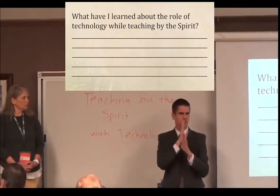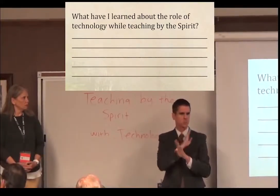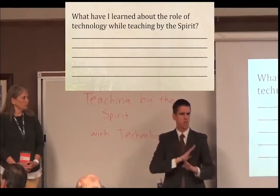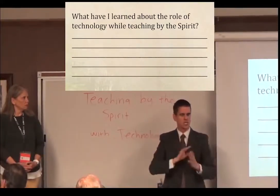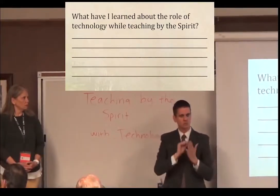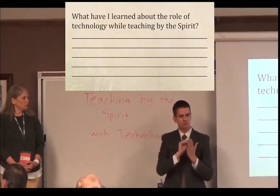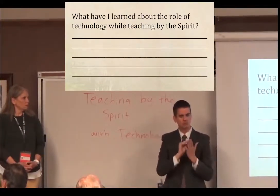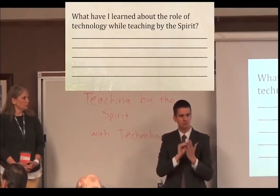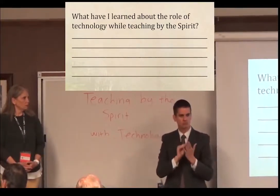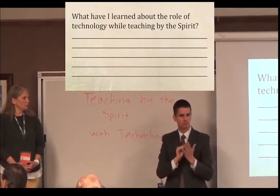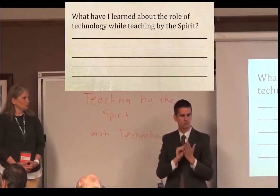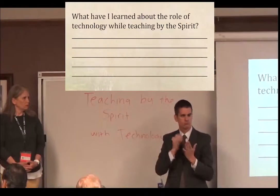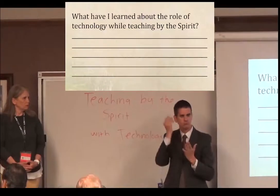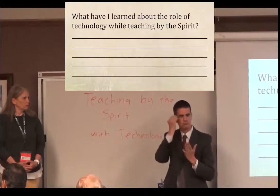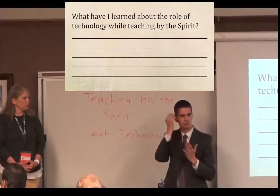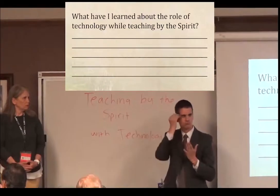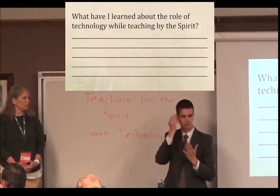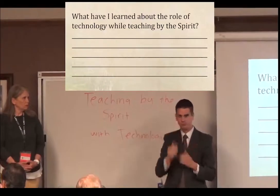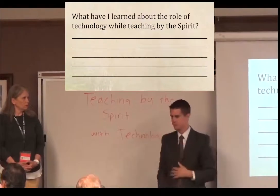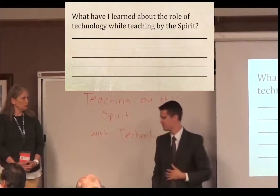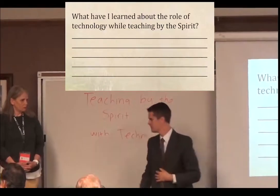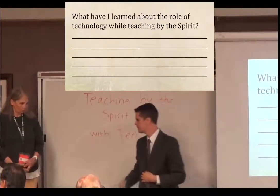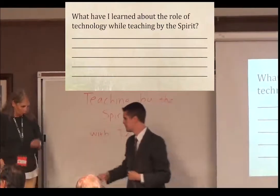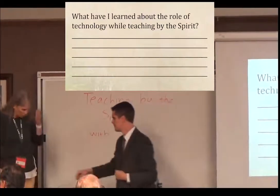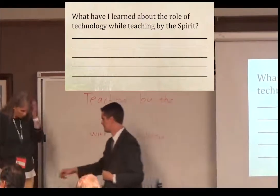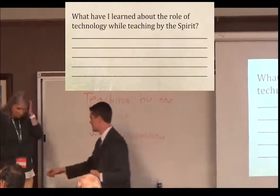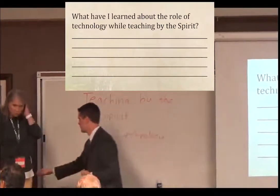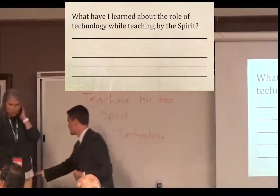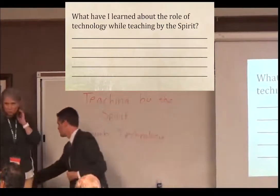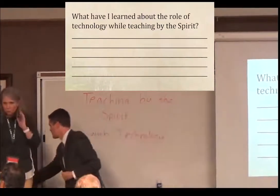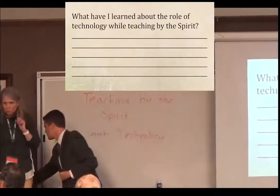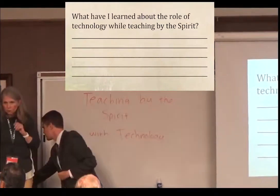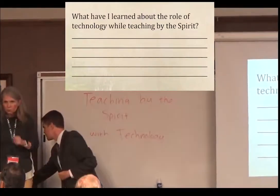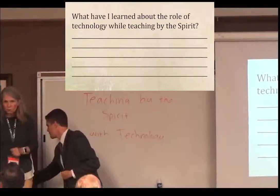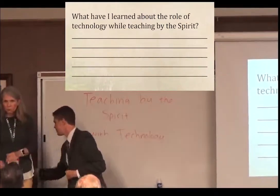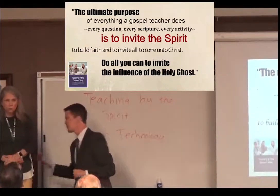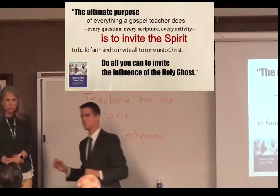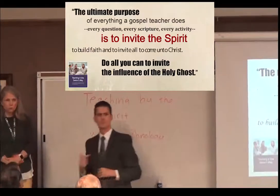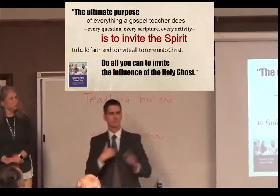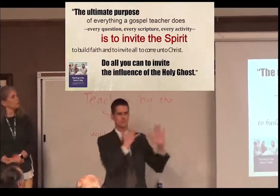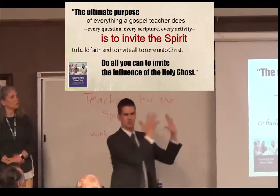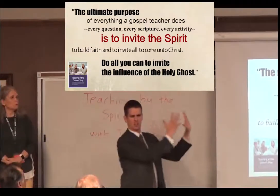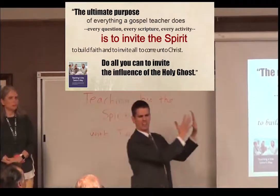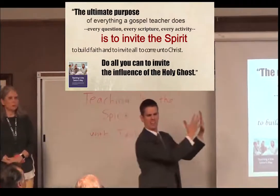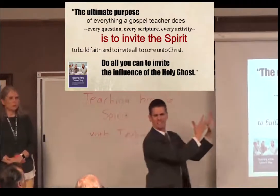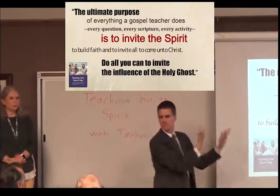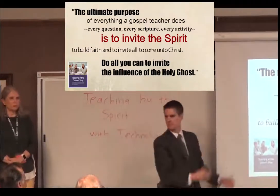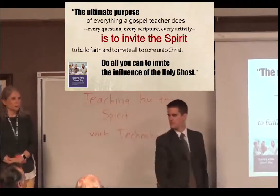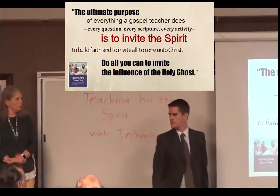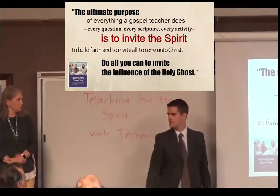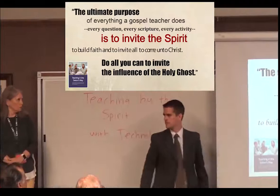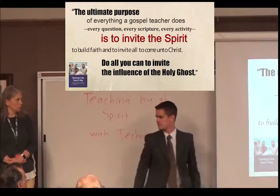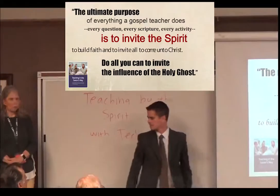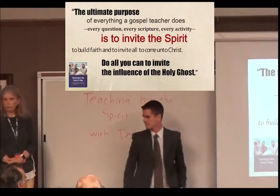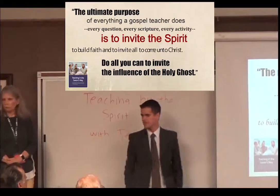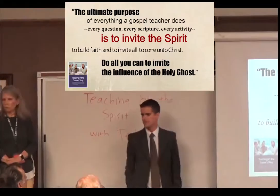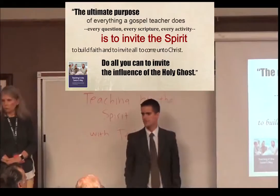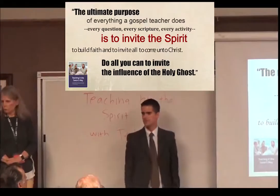Take just 5 minutes of quiet time to go ahead and write down what you know. I'm going to leave that up there.